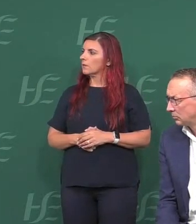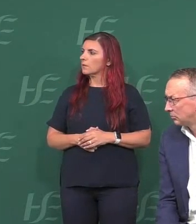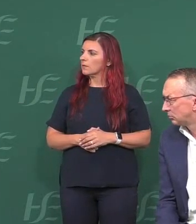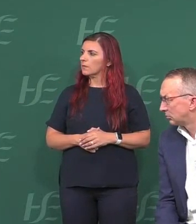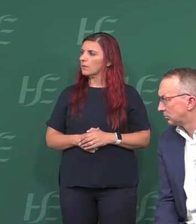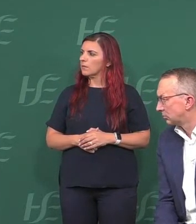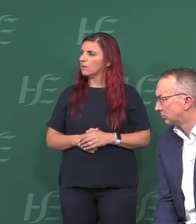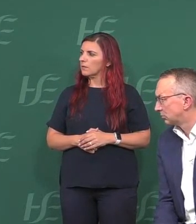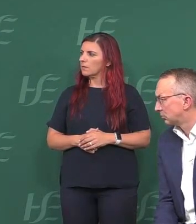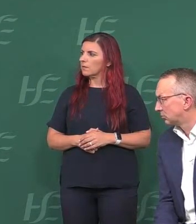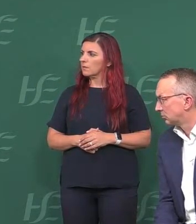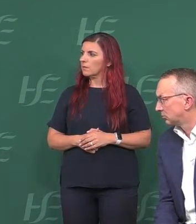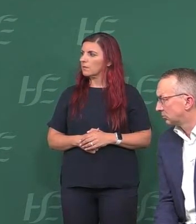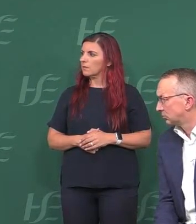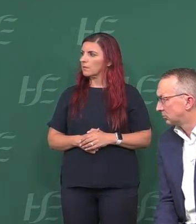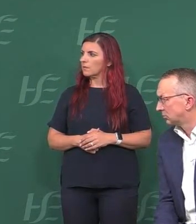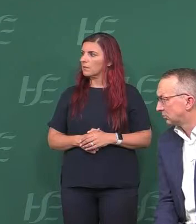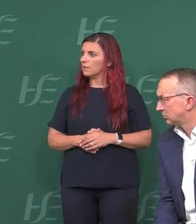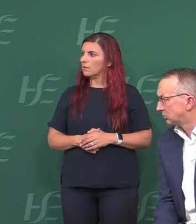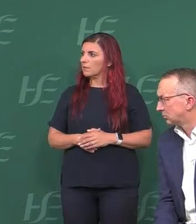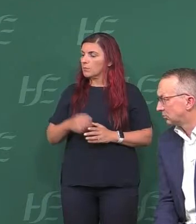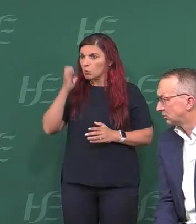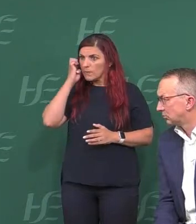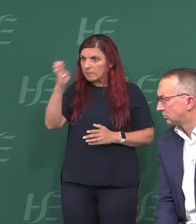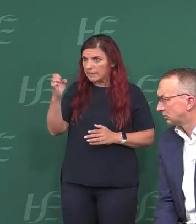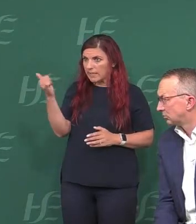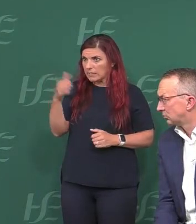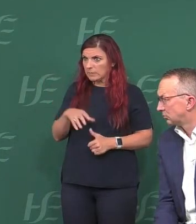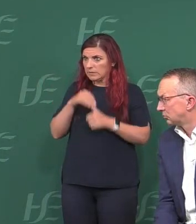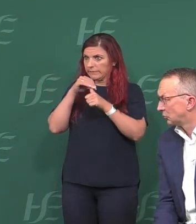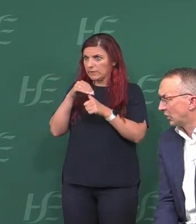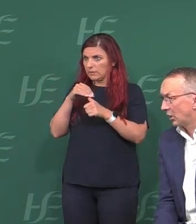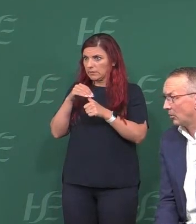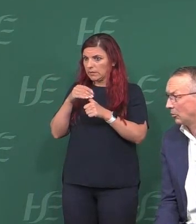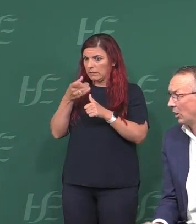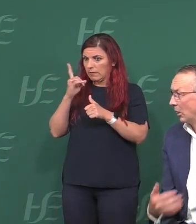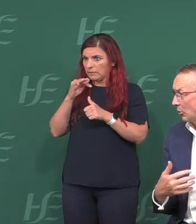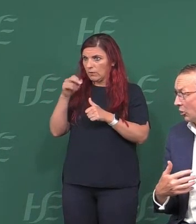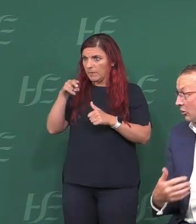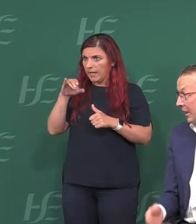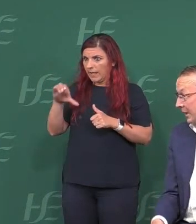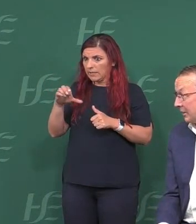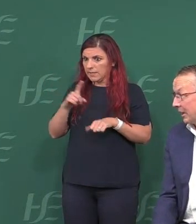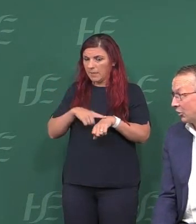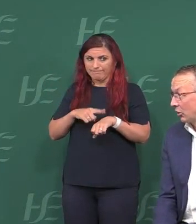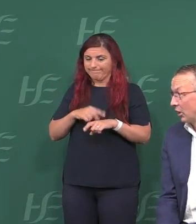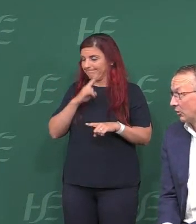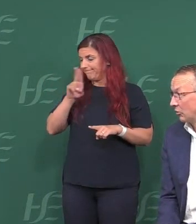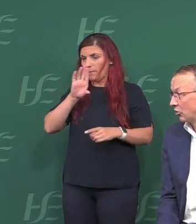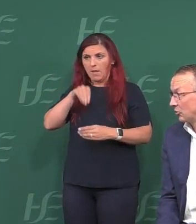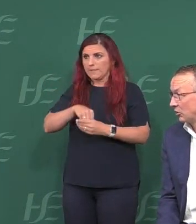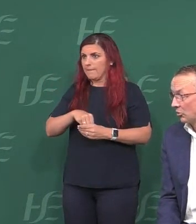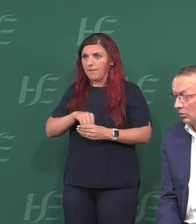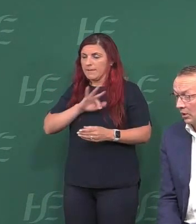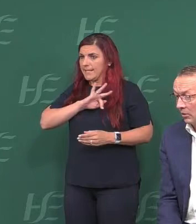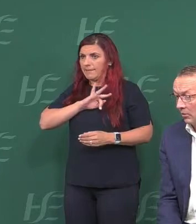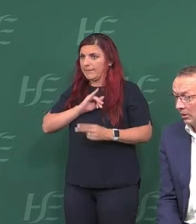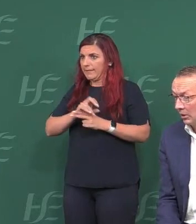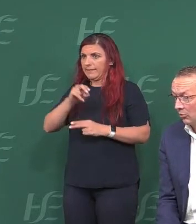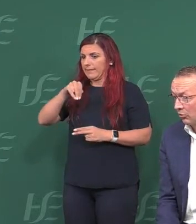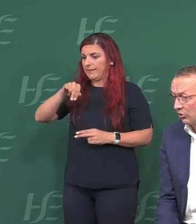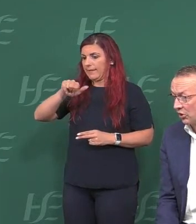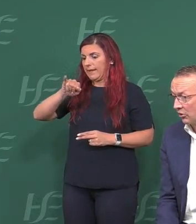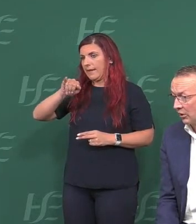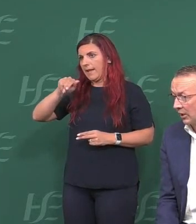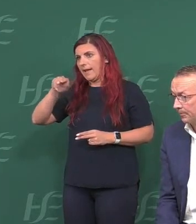Sorry, just on that, do you know or do you expect any particular time frame on that NIAC advice around 12? Not on NIAC. So